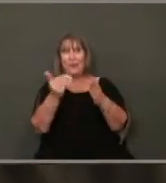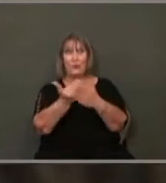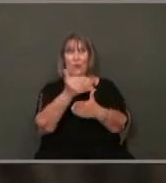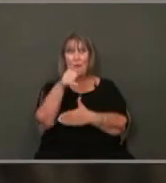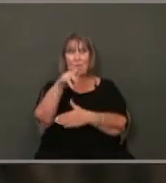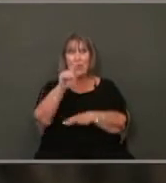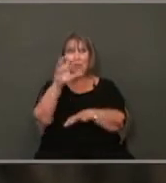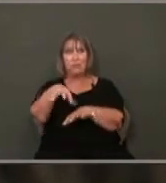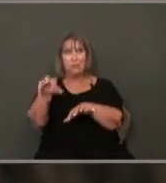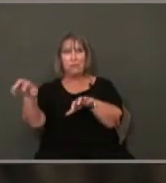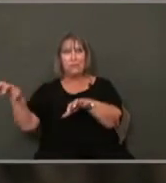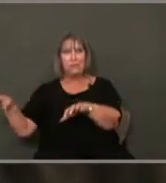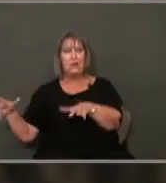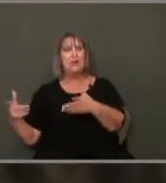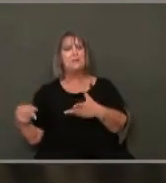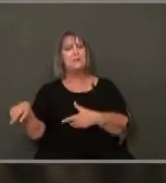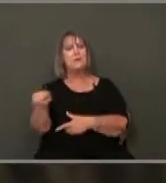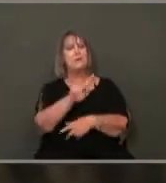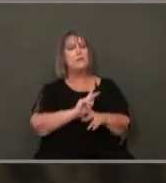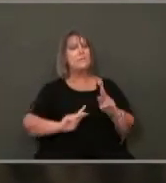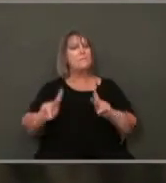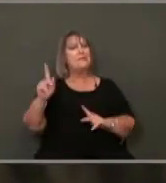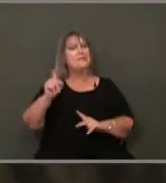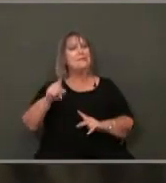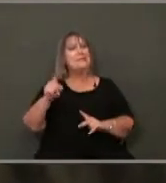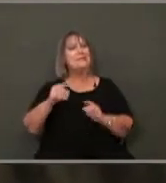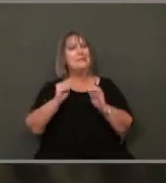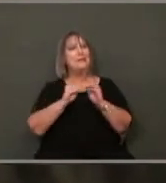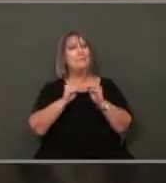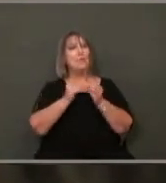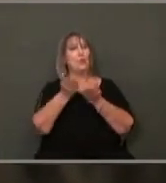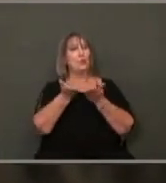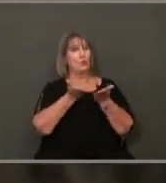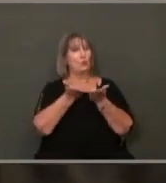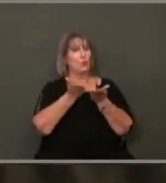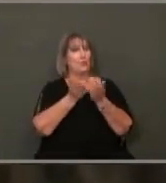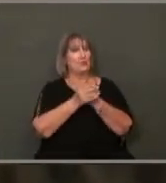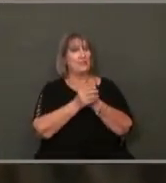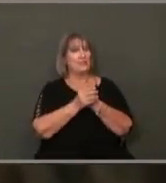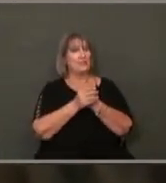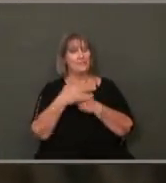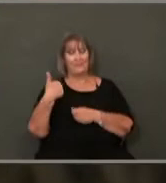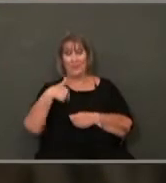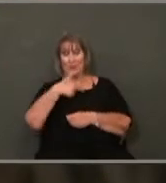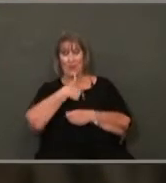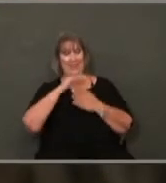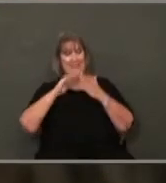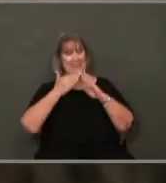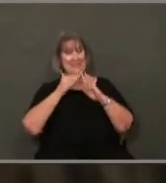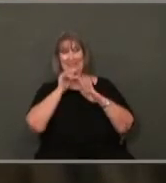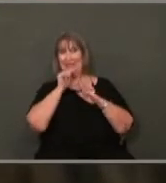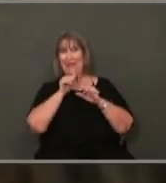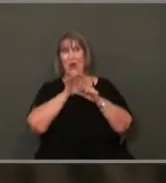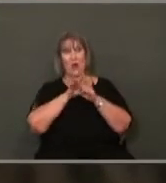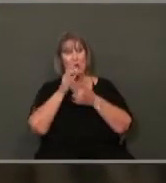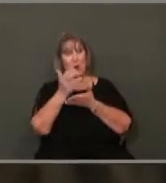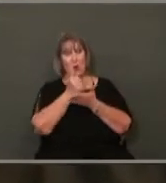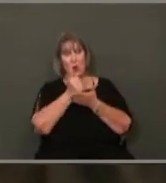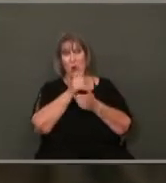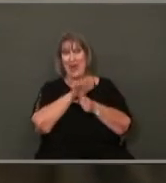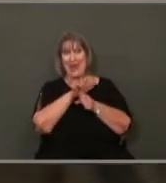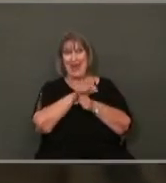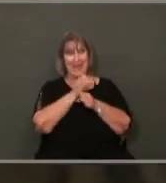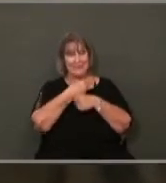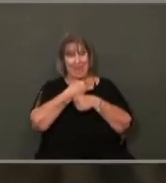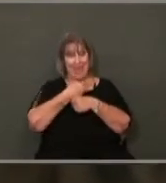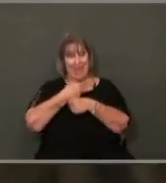And it's obvious that we are not generating the energy that we need. We saw that in